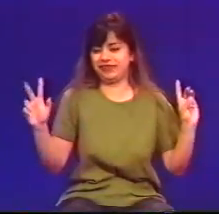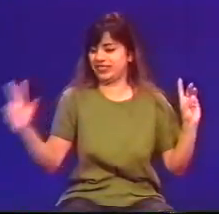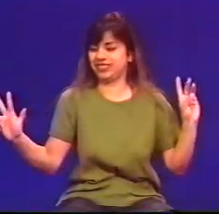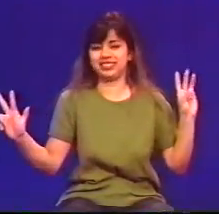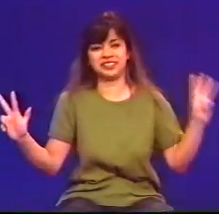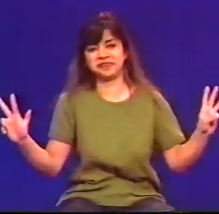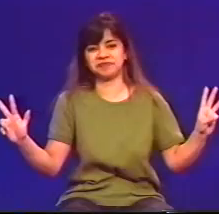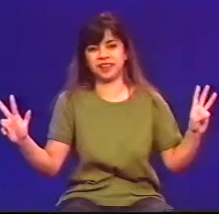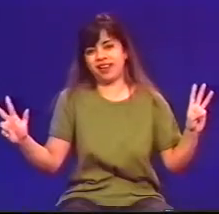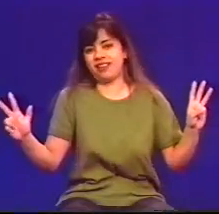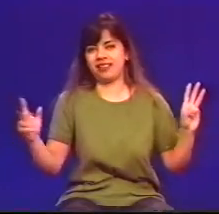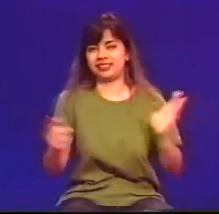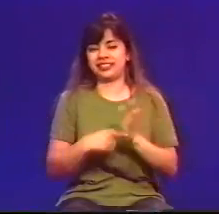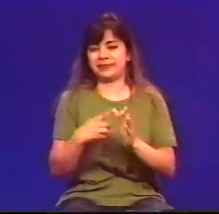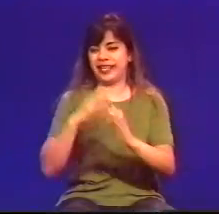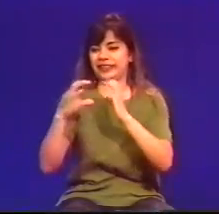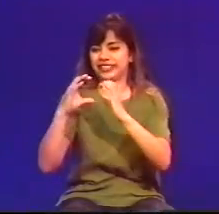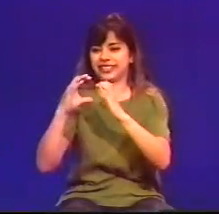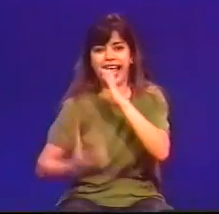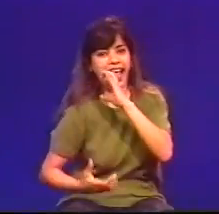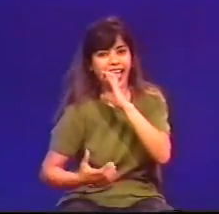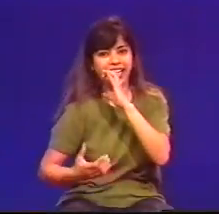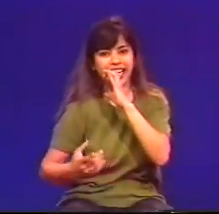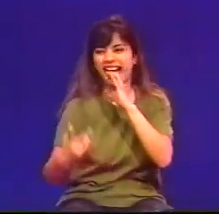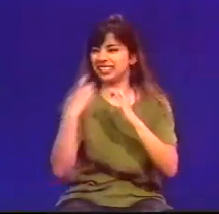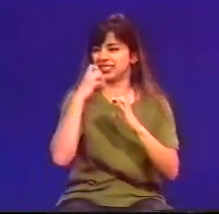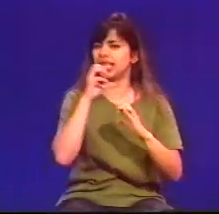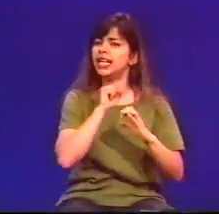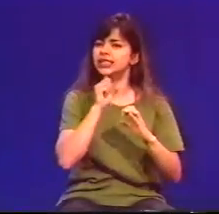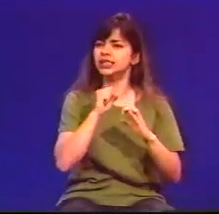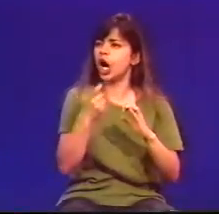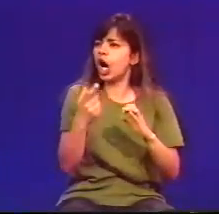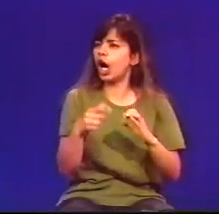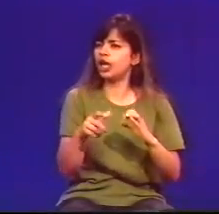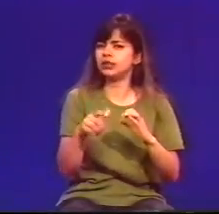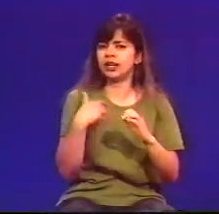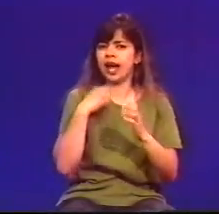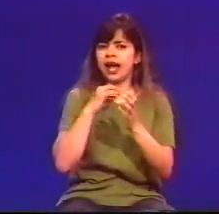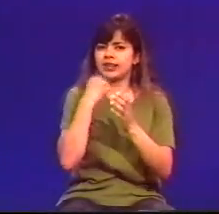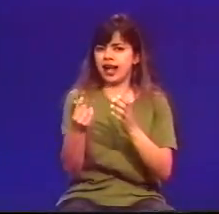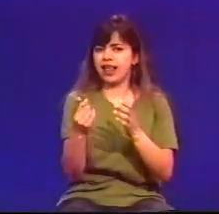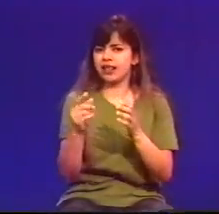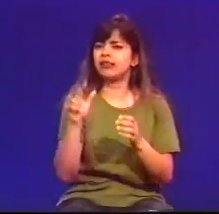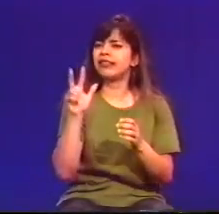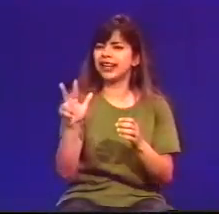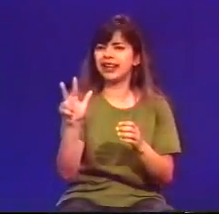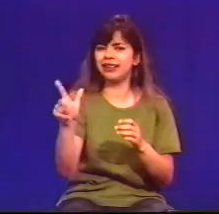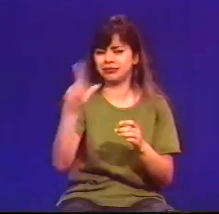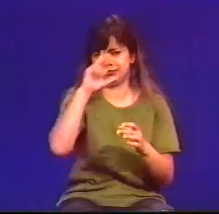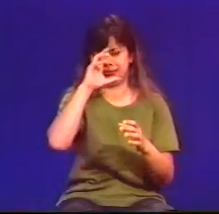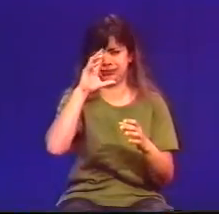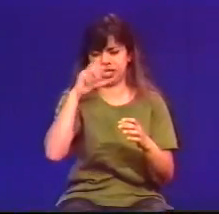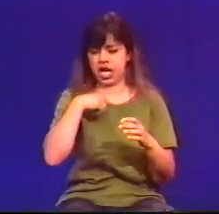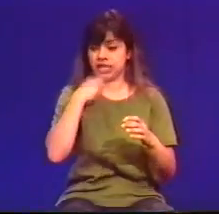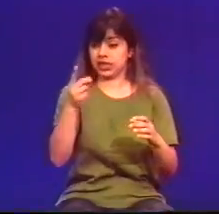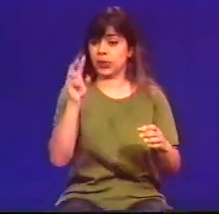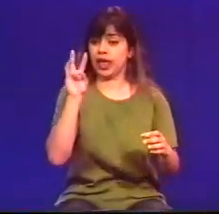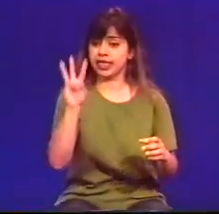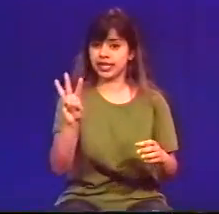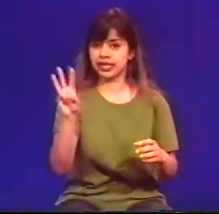6 when I meant 3, because our sign in Pakistani Sign Language for 3 is what you use for 6. So people will ask me my